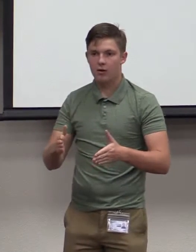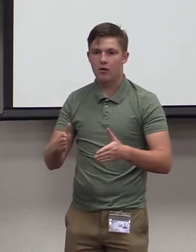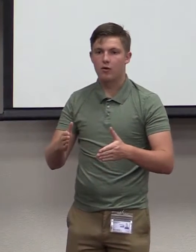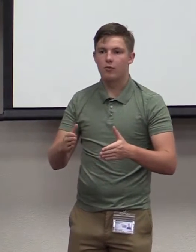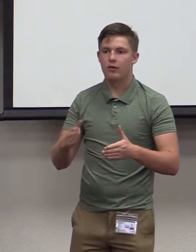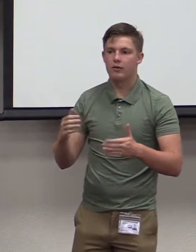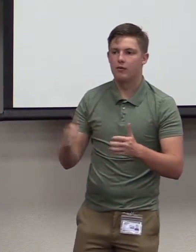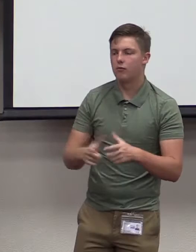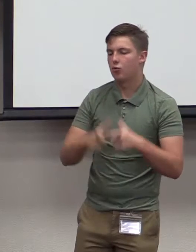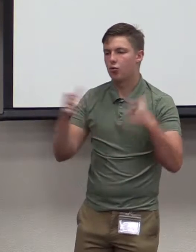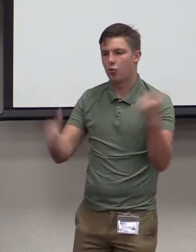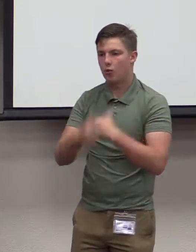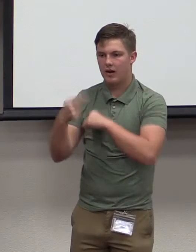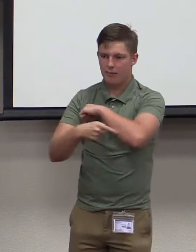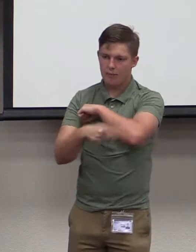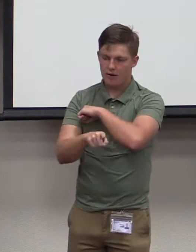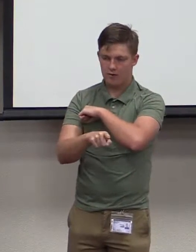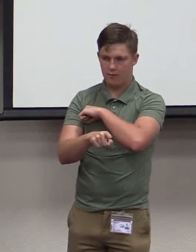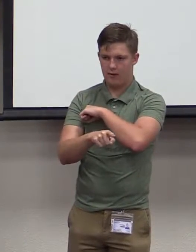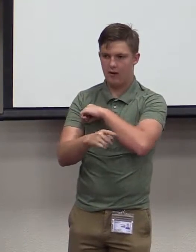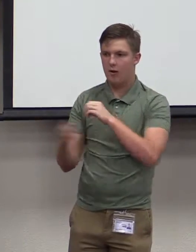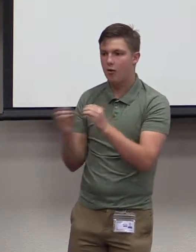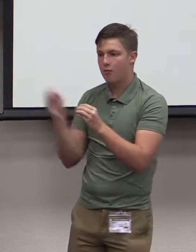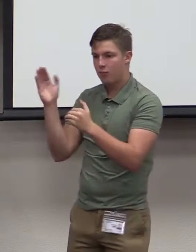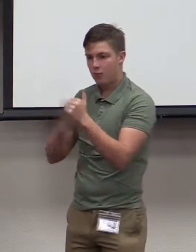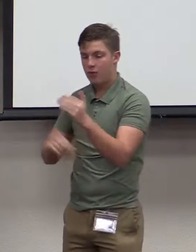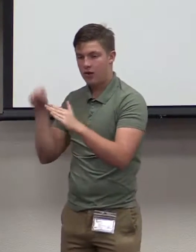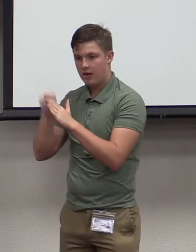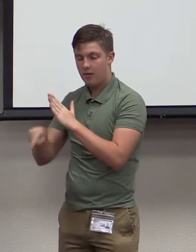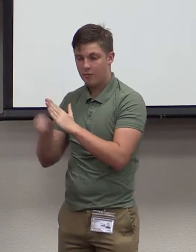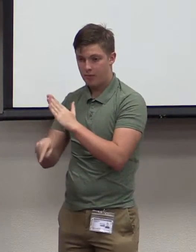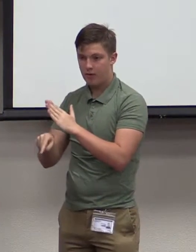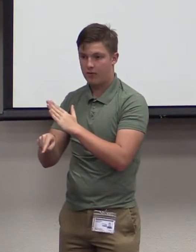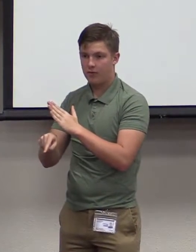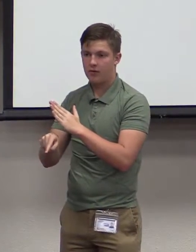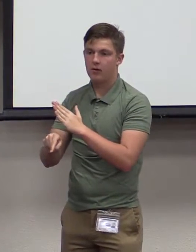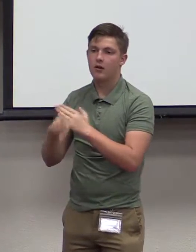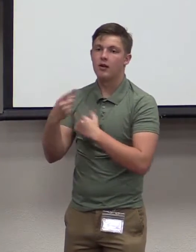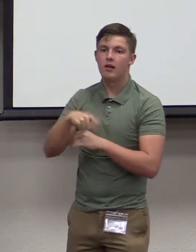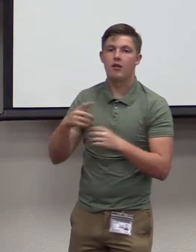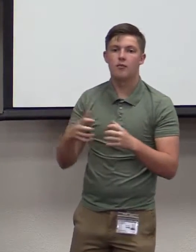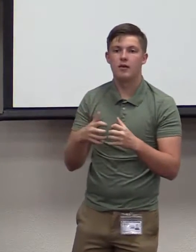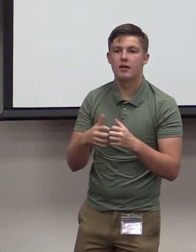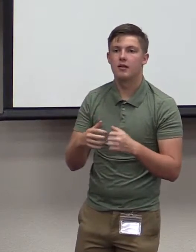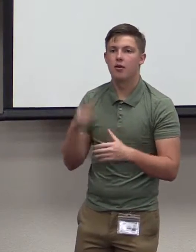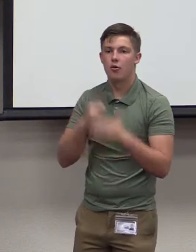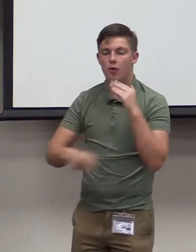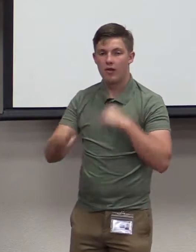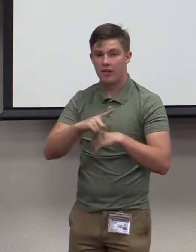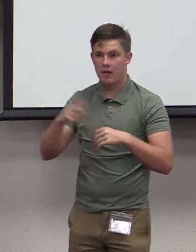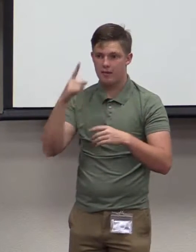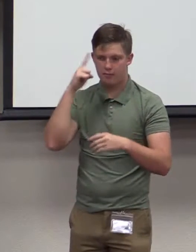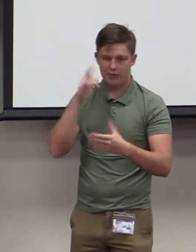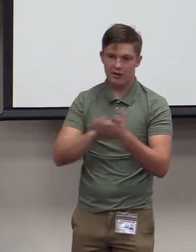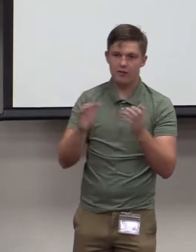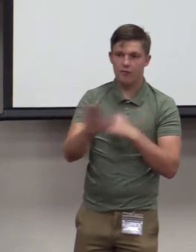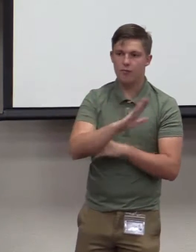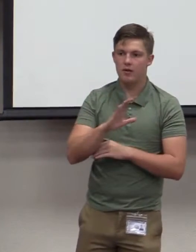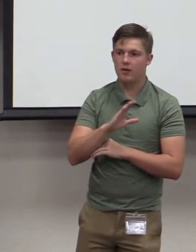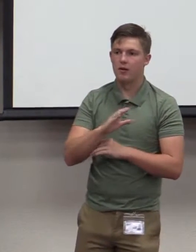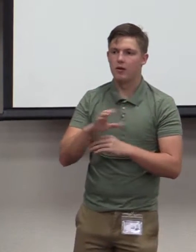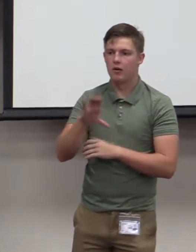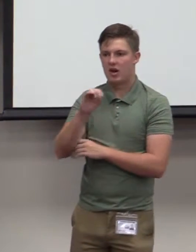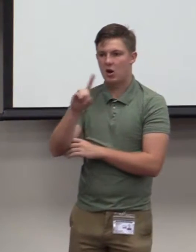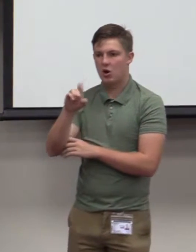that they felt, more than murder, because they were being taken away what they believed to be their code of